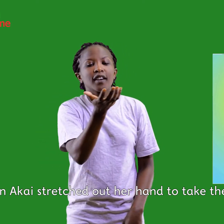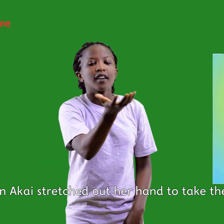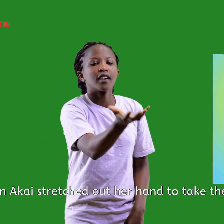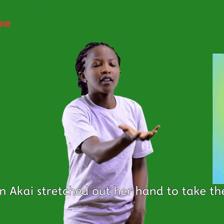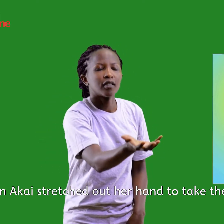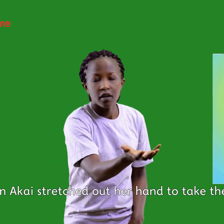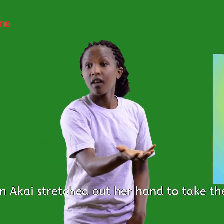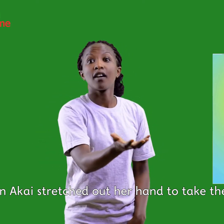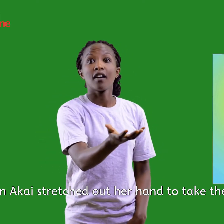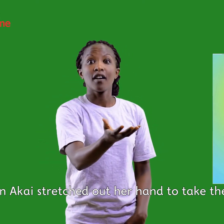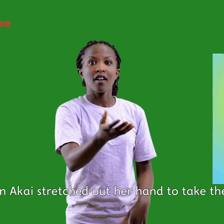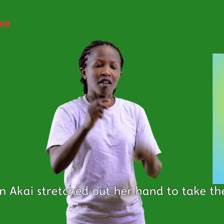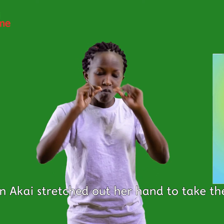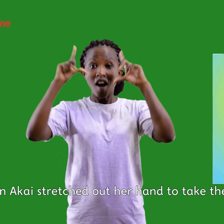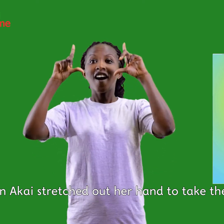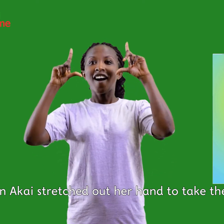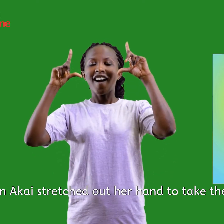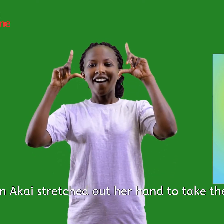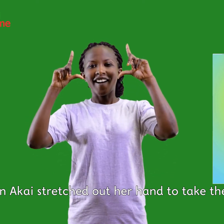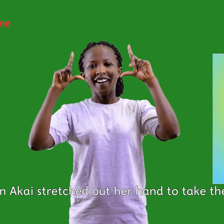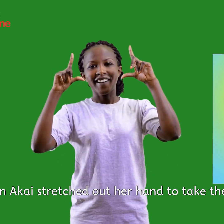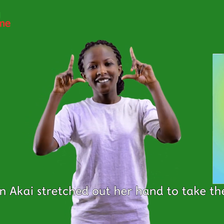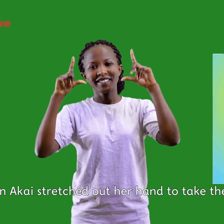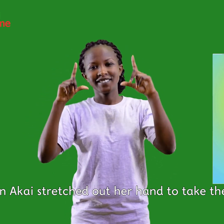Just when Akai stretched out her hand to take the milk, she woke up.